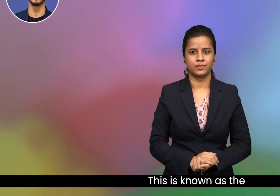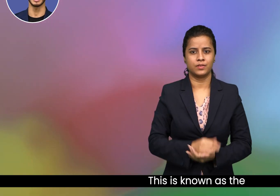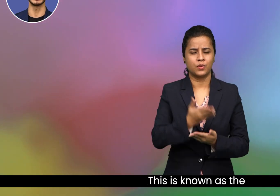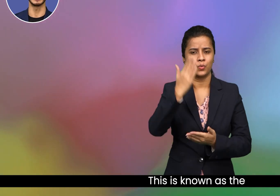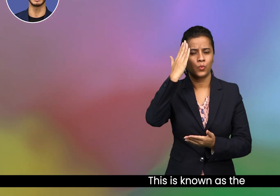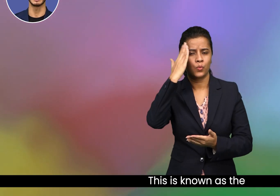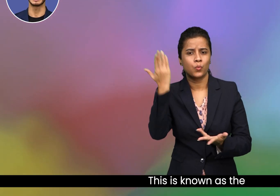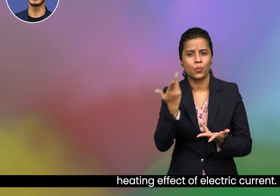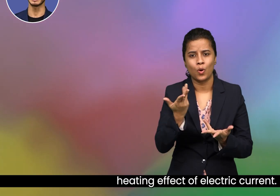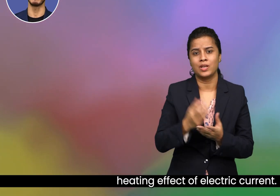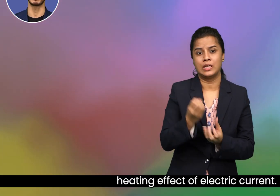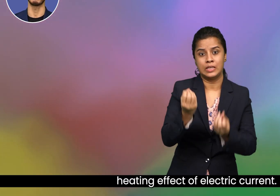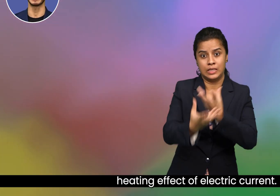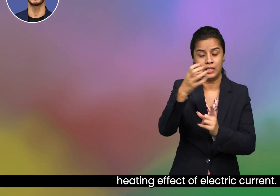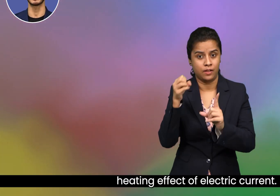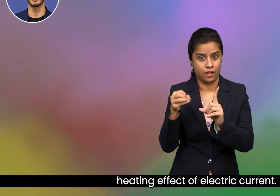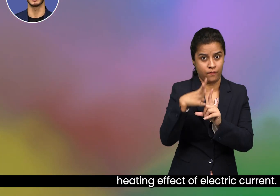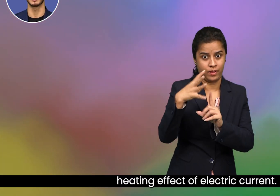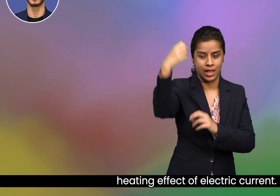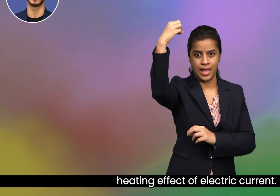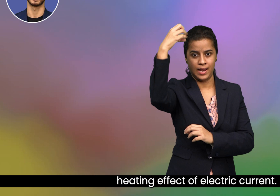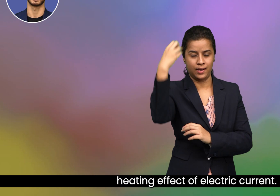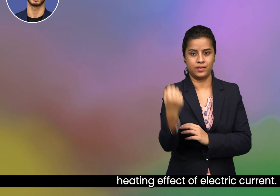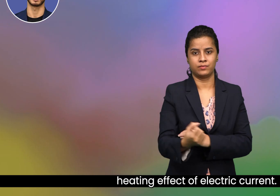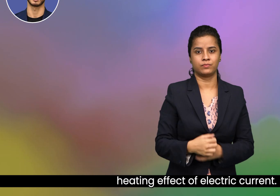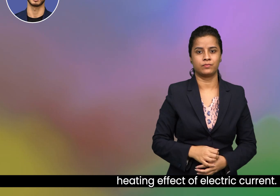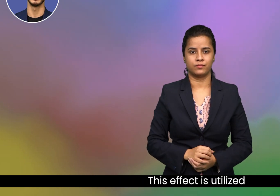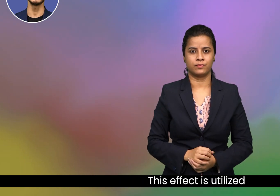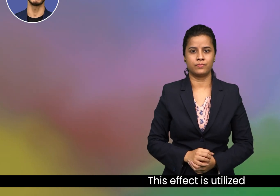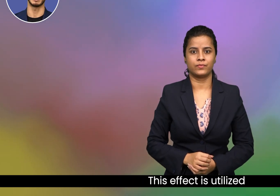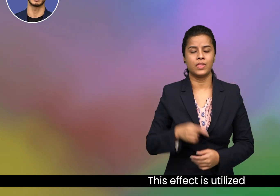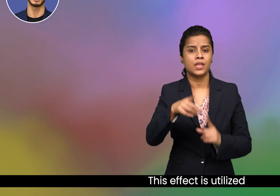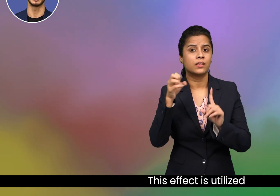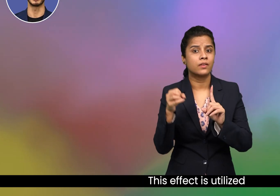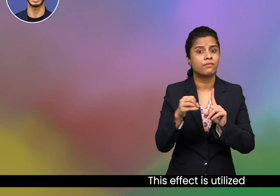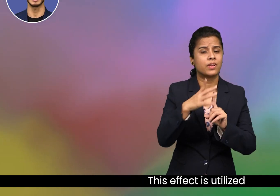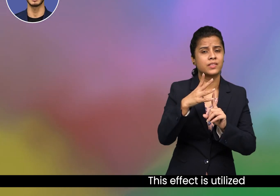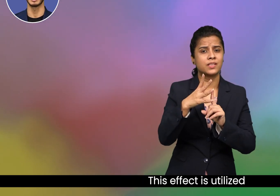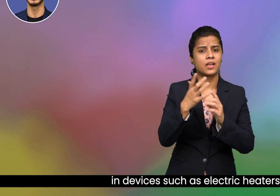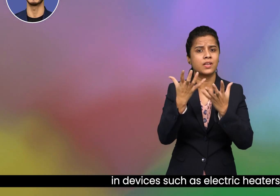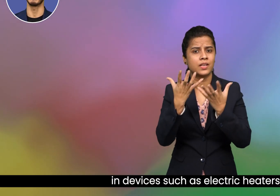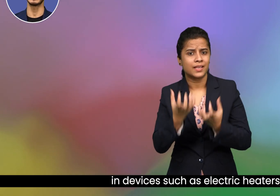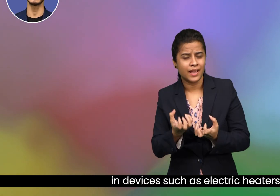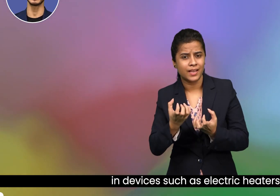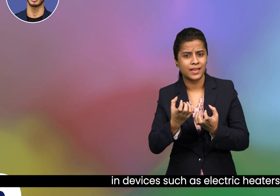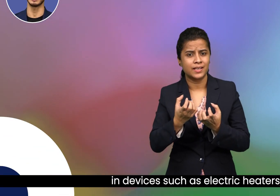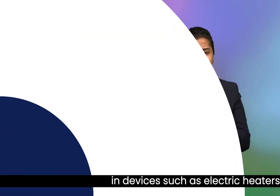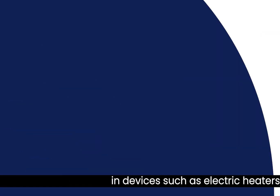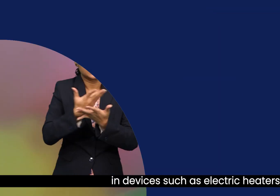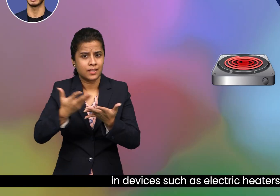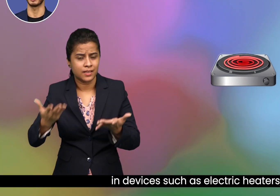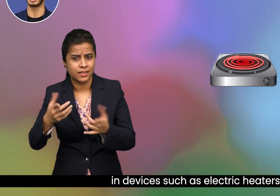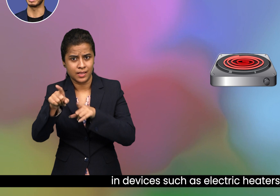This is known as the heating effect of electric current. This effect is utilized in devices such